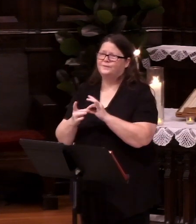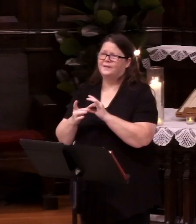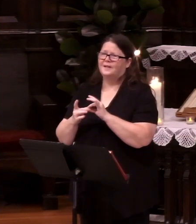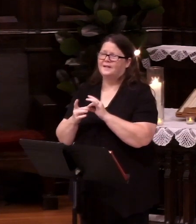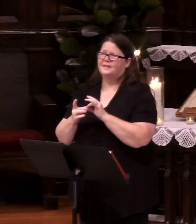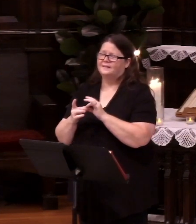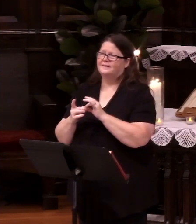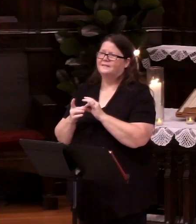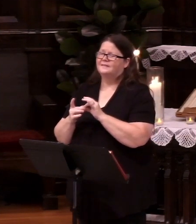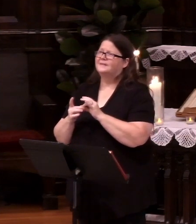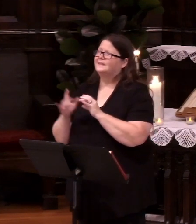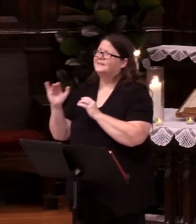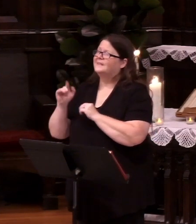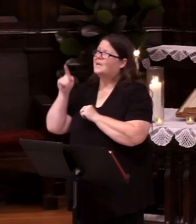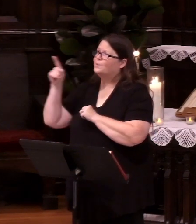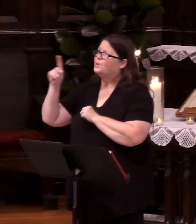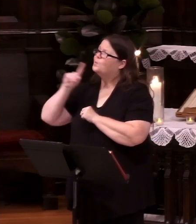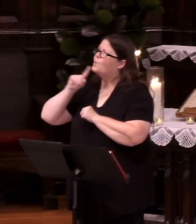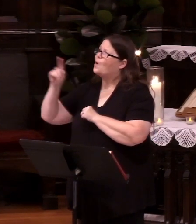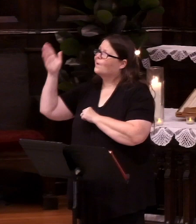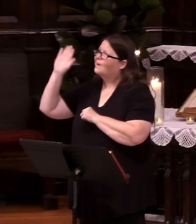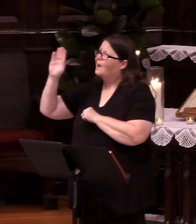our God, are one.